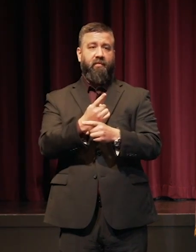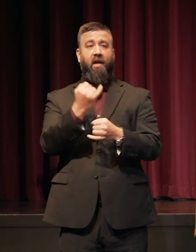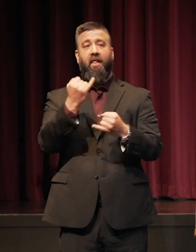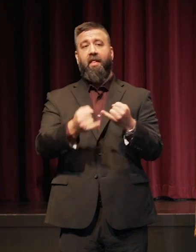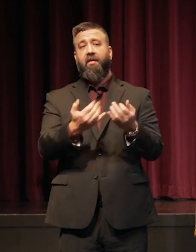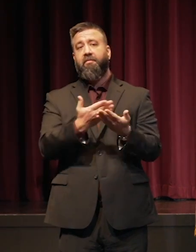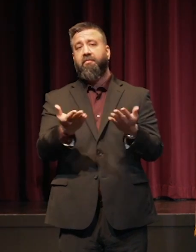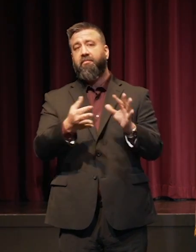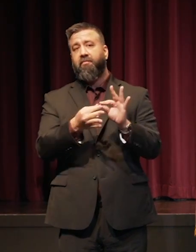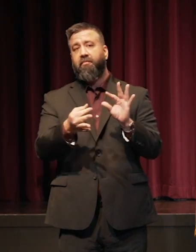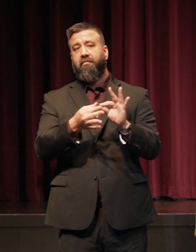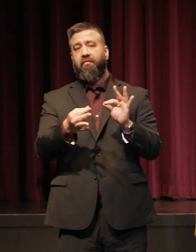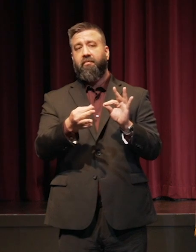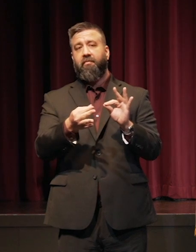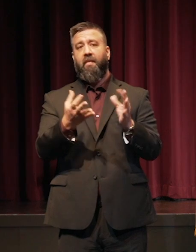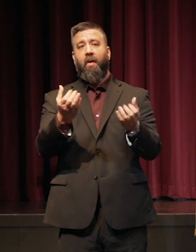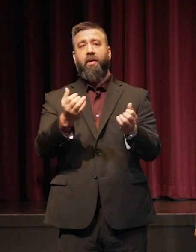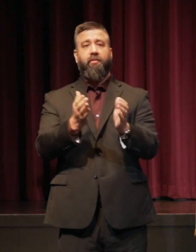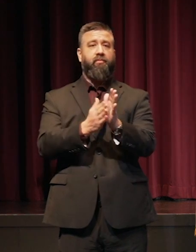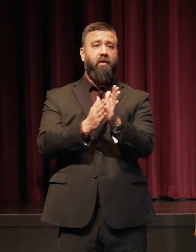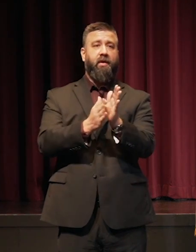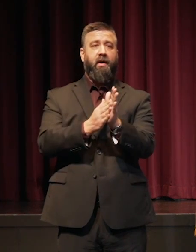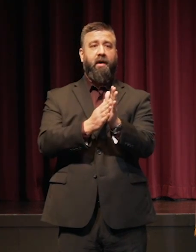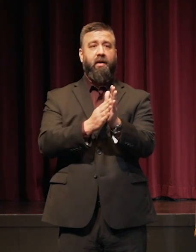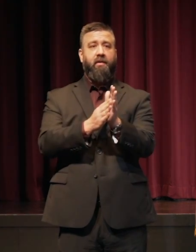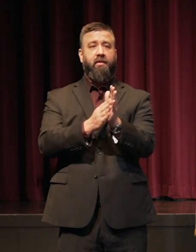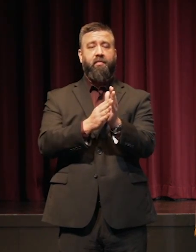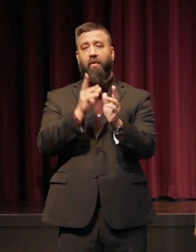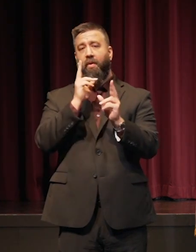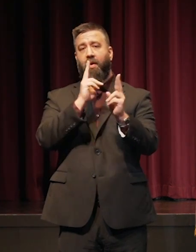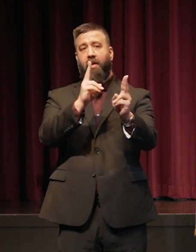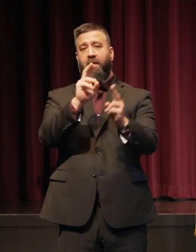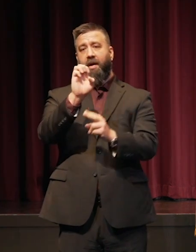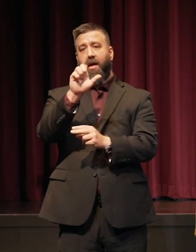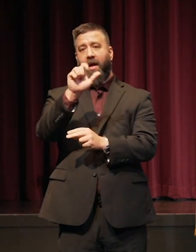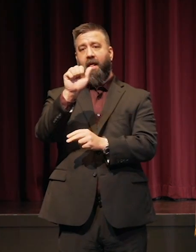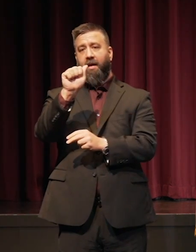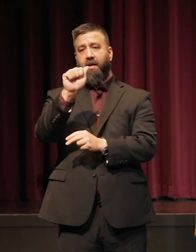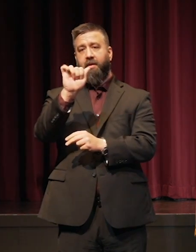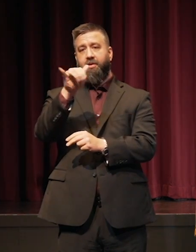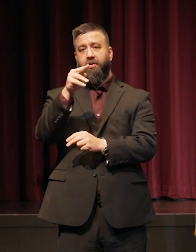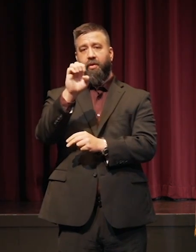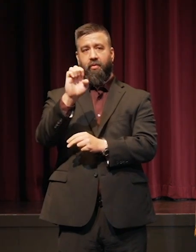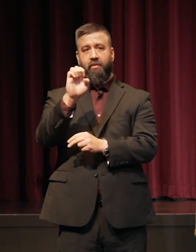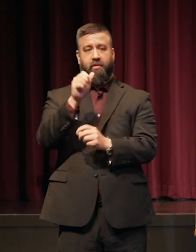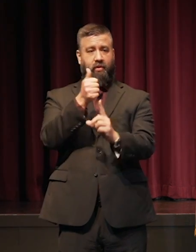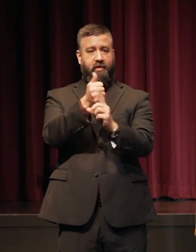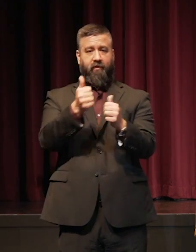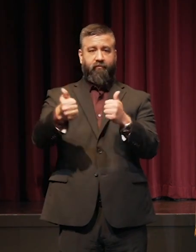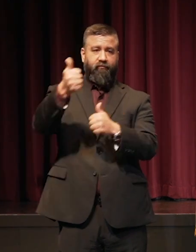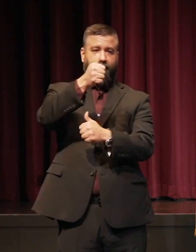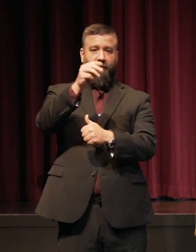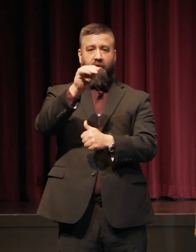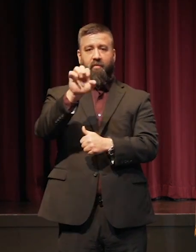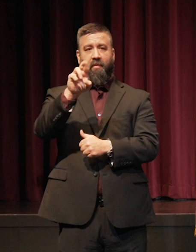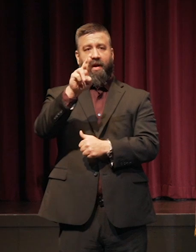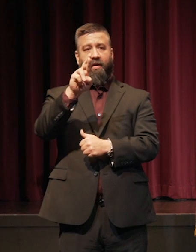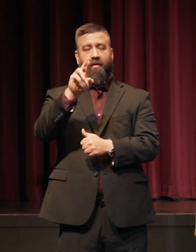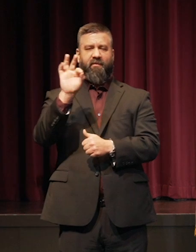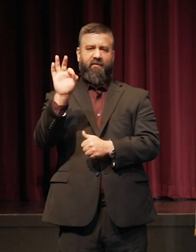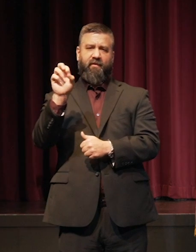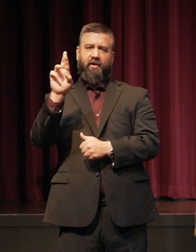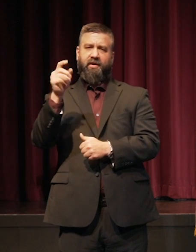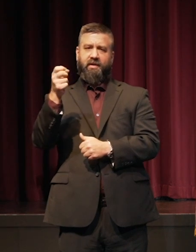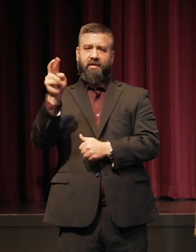note, I'd like to recognize the Honorable Ella Jones, Mayor of Ferguson, for being with us today for this